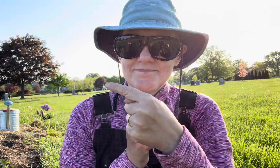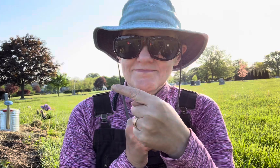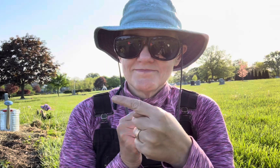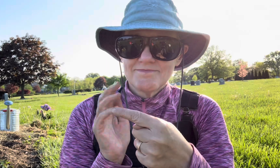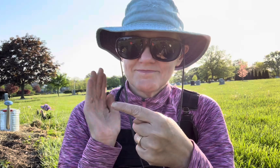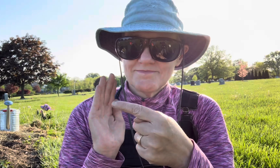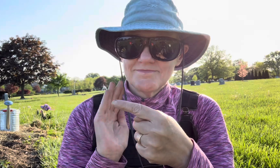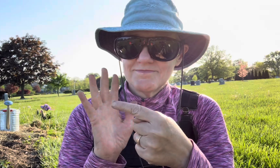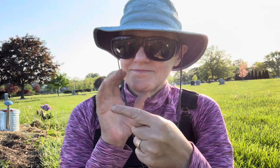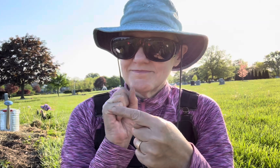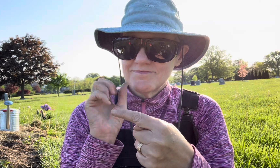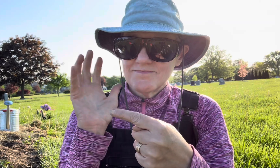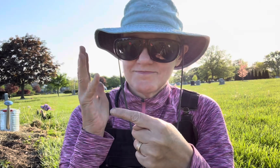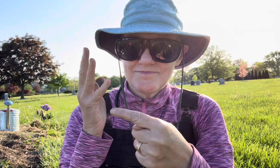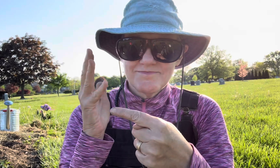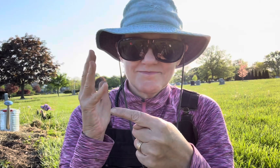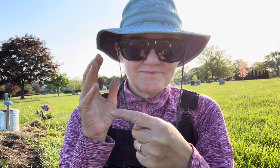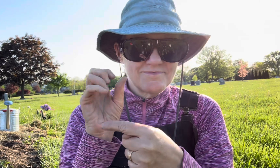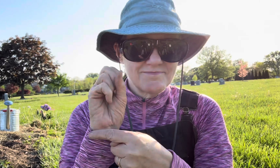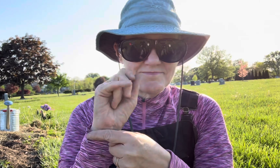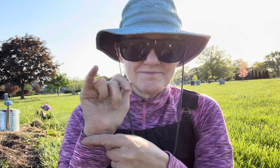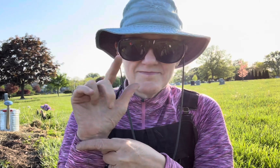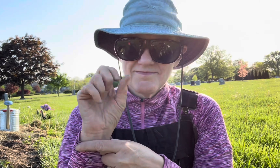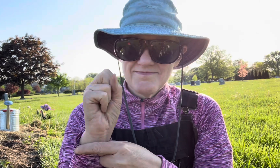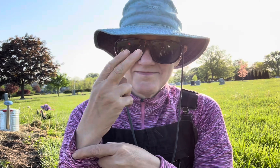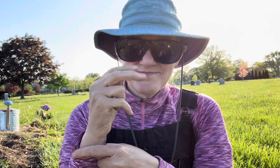Now let's do the challenging corner. There used to be an old tree here,